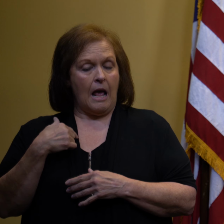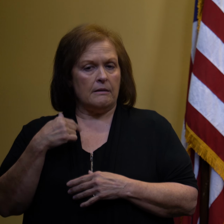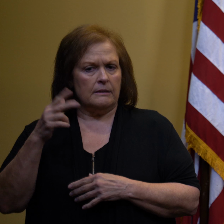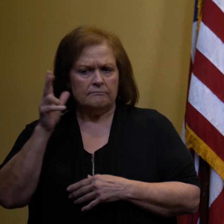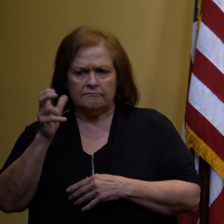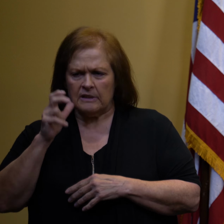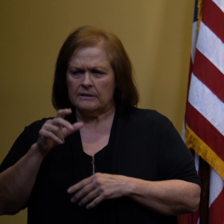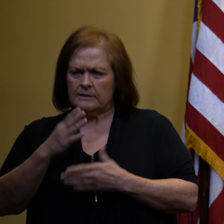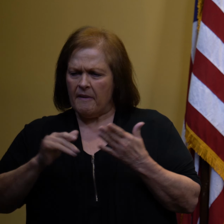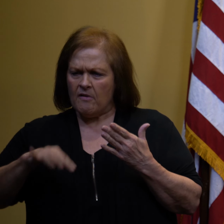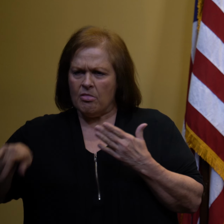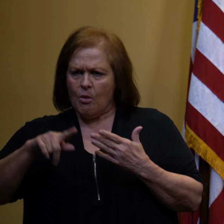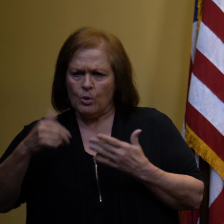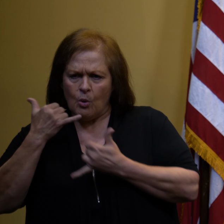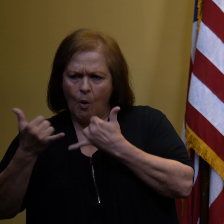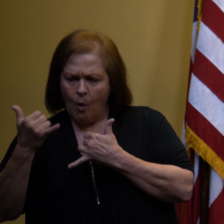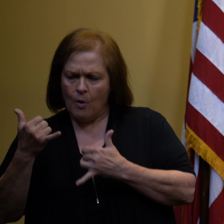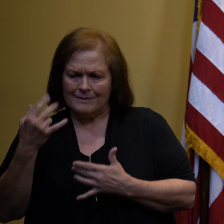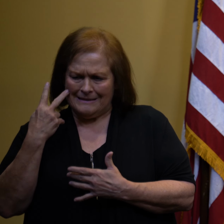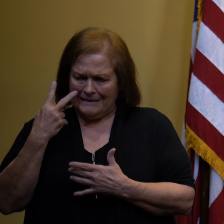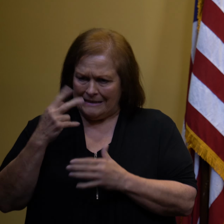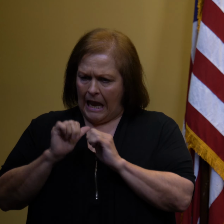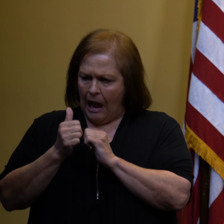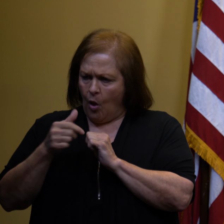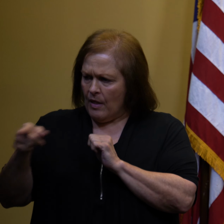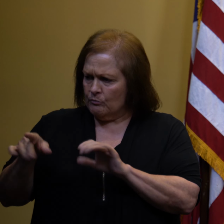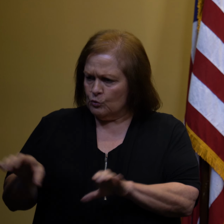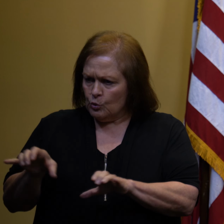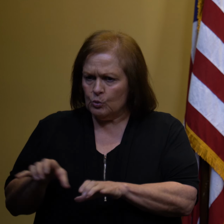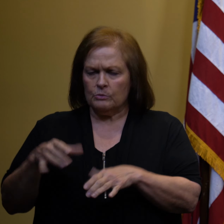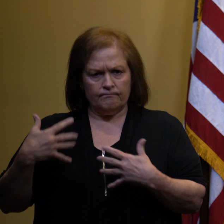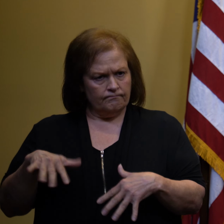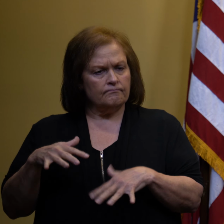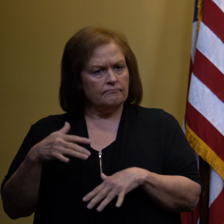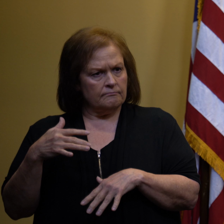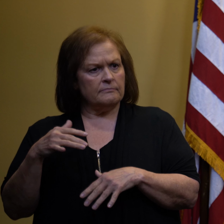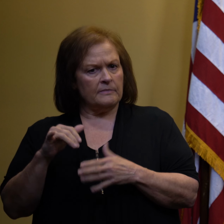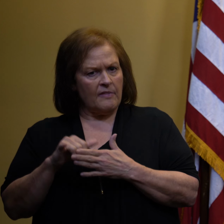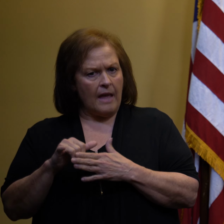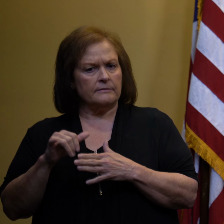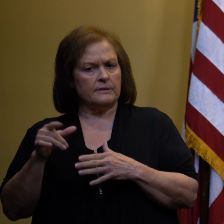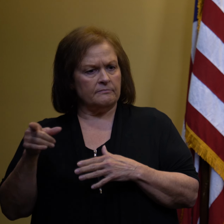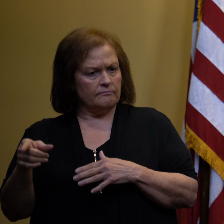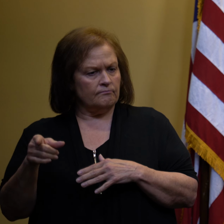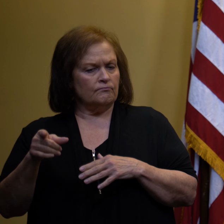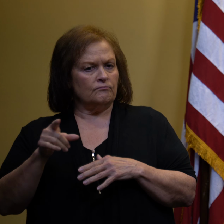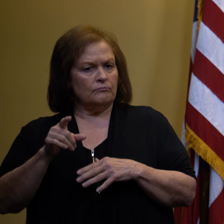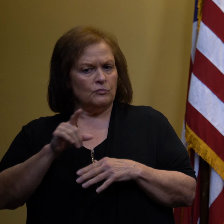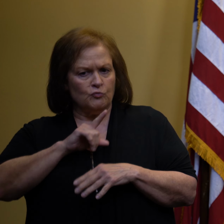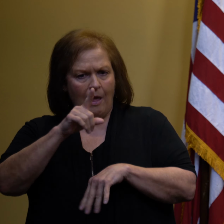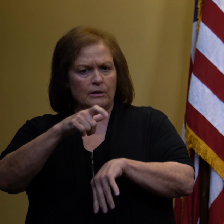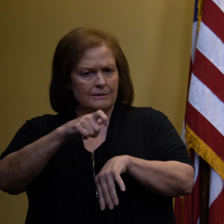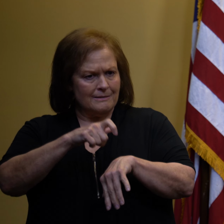night and seeing how they're not only orchestrated, but the action that is being deployed in real